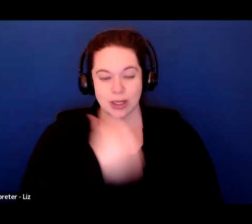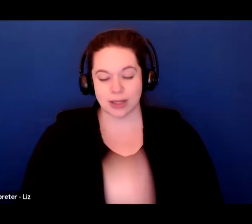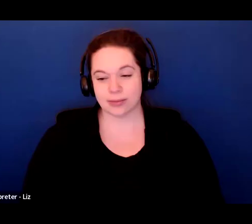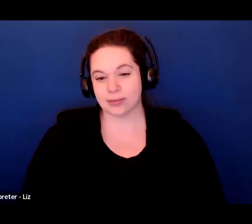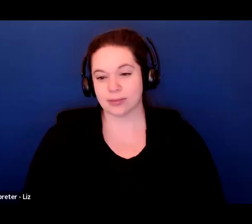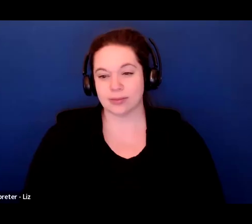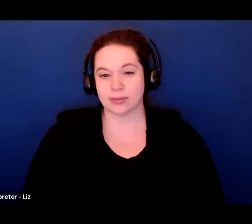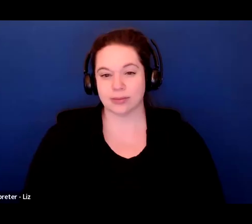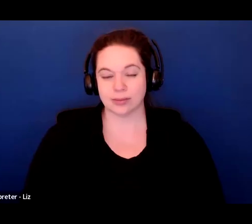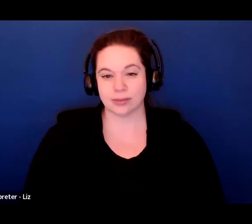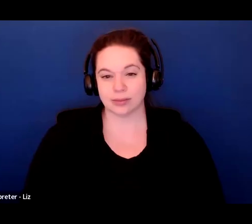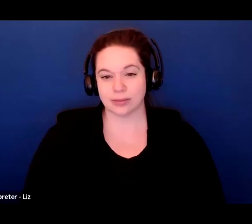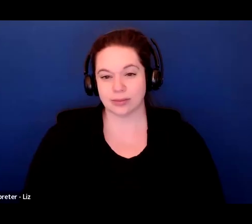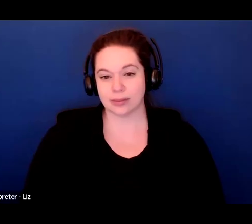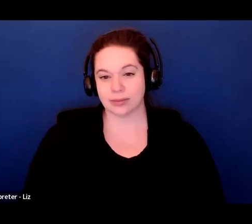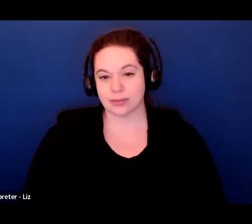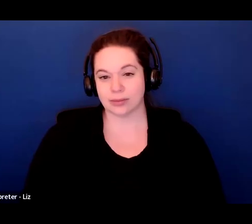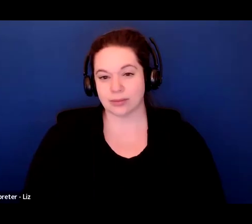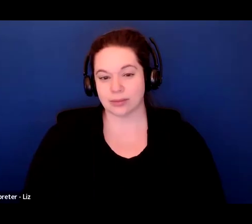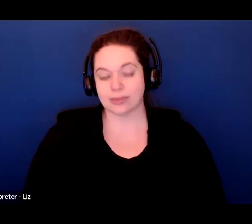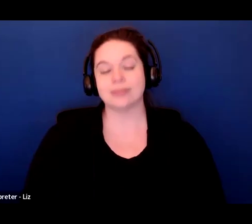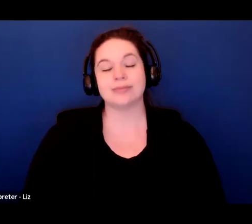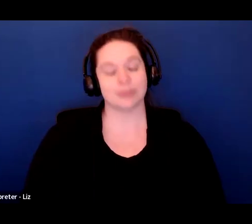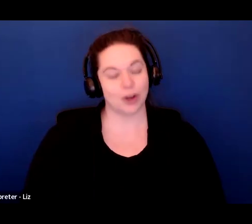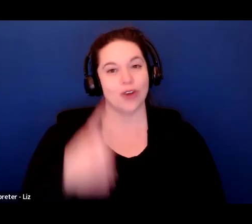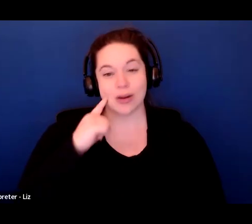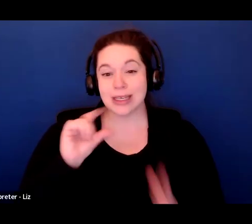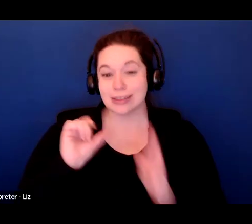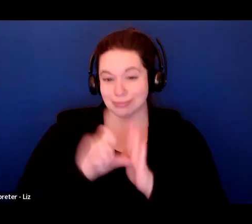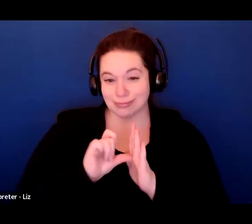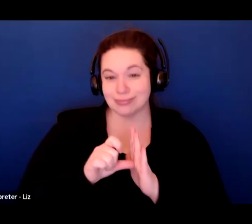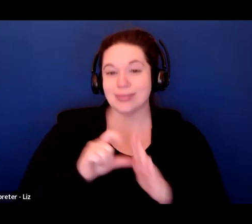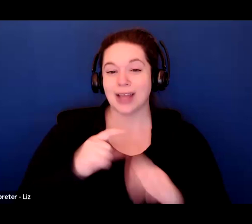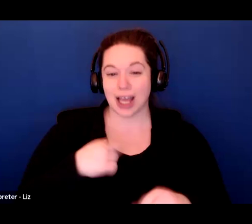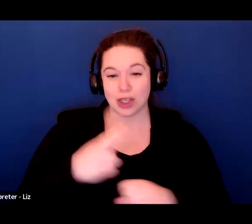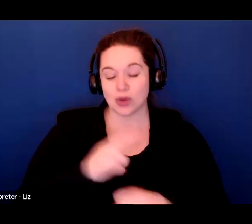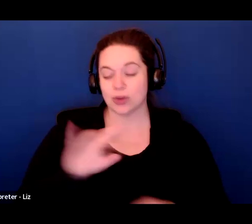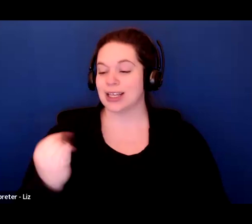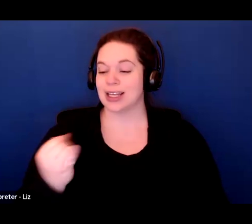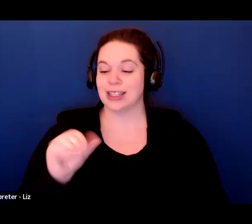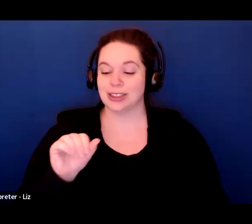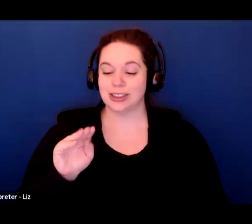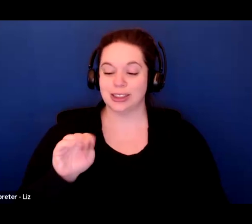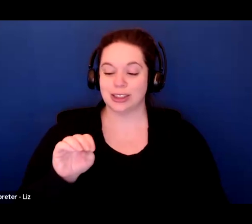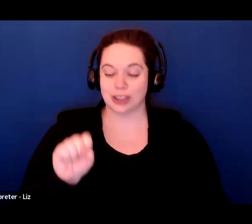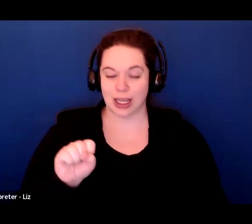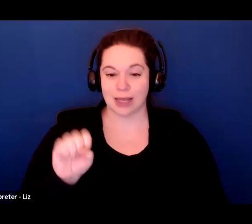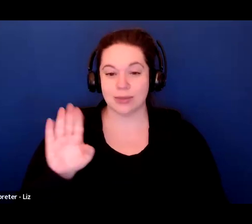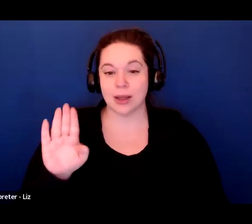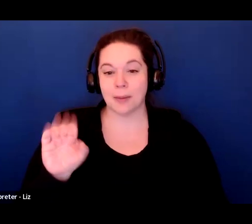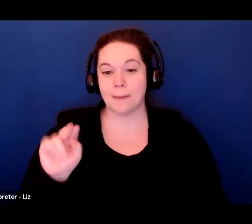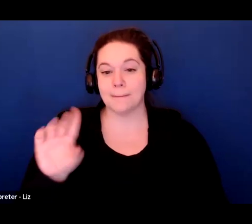because use, I've heard me talk about this. I use the James Bond method of bladder